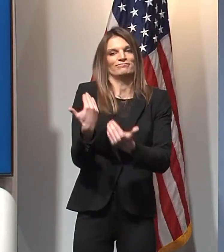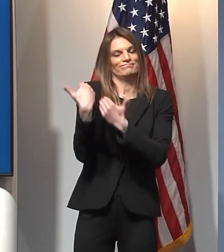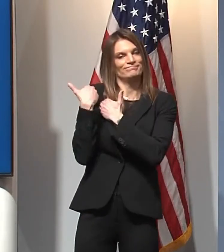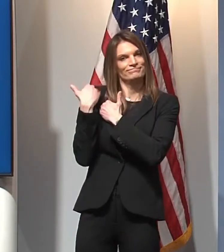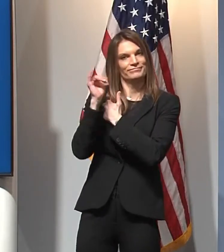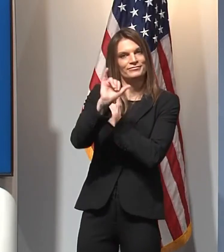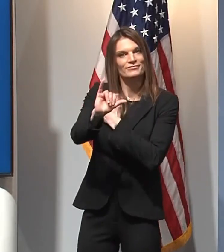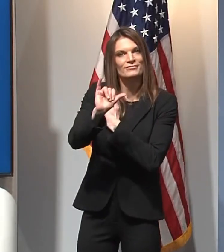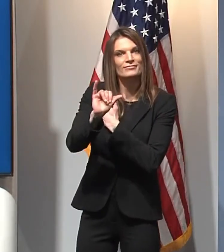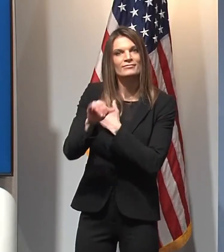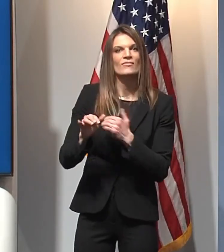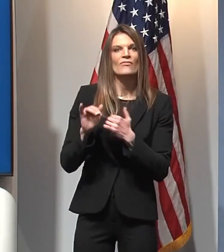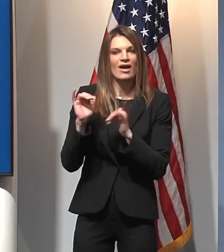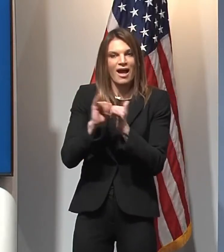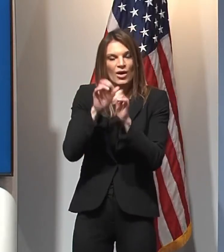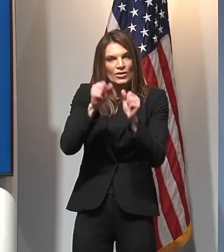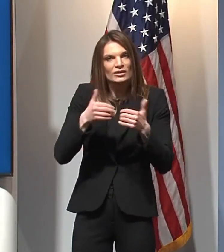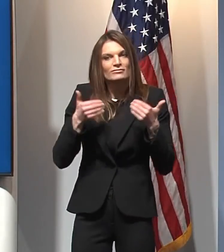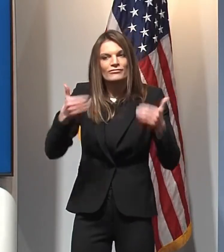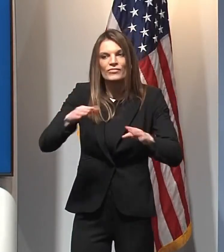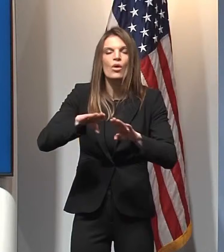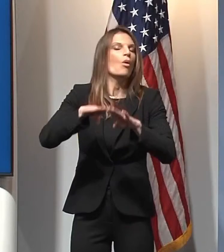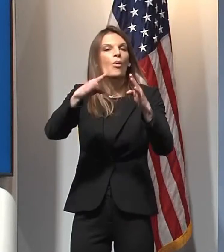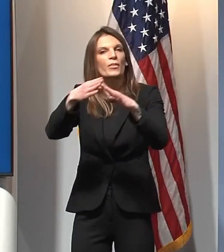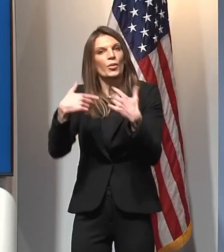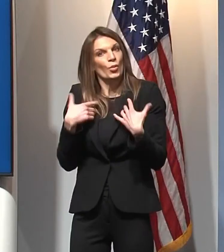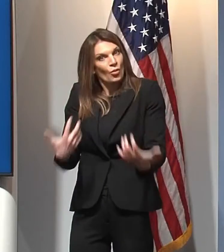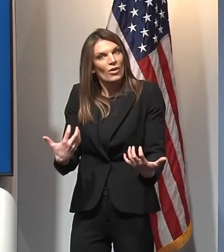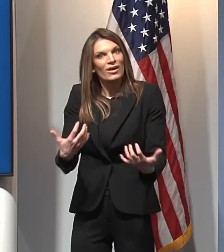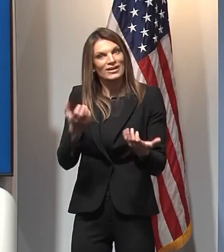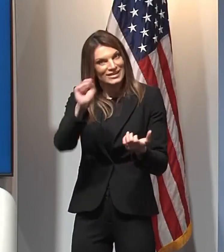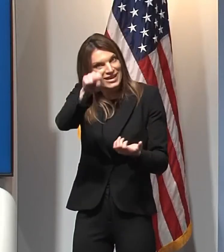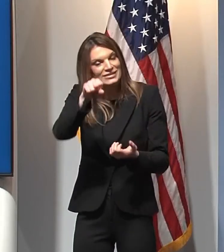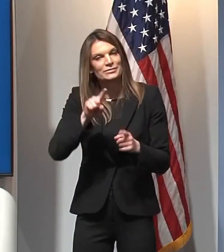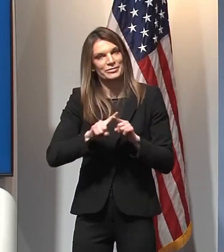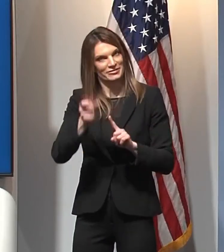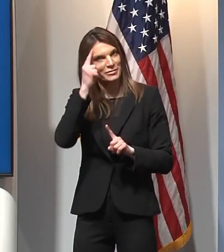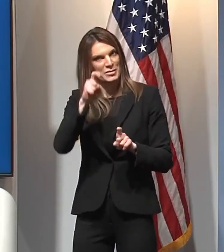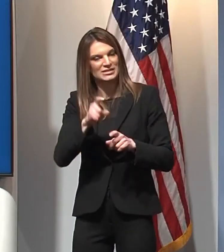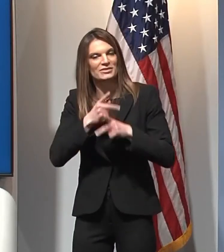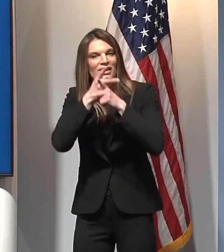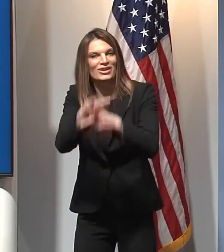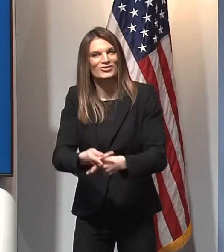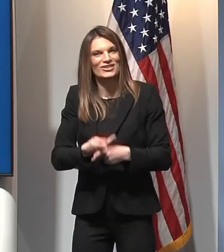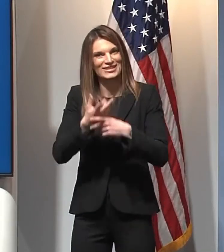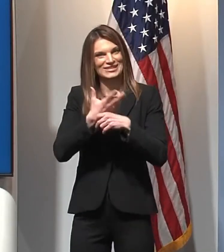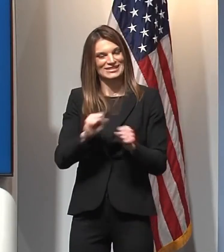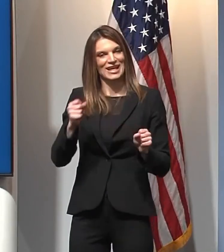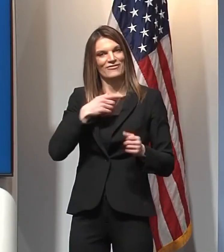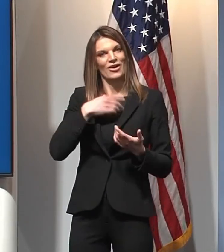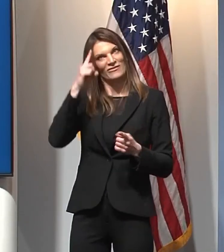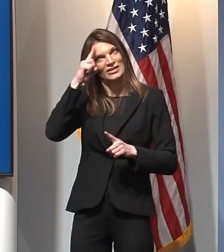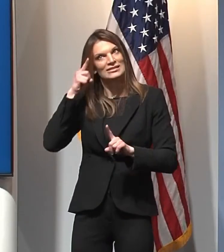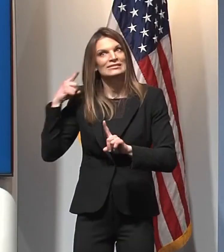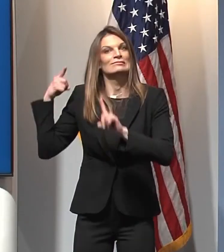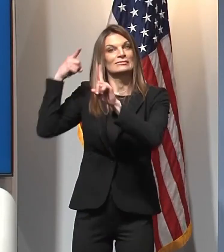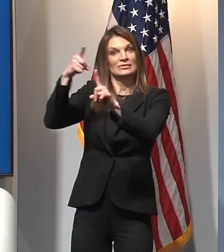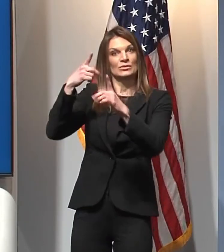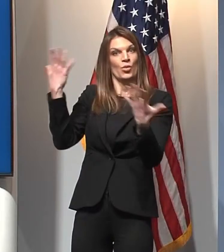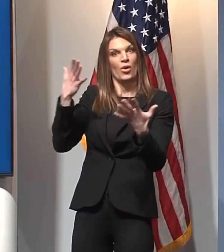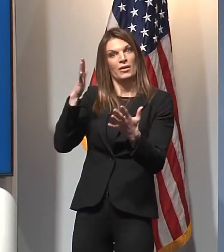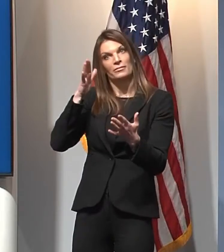keep these things re-engaged and do it safely and make progress toward ultimate,